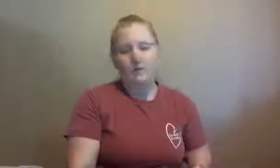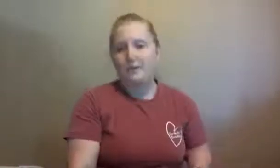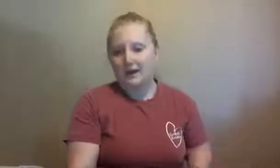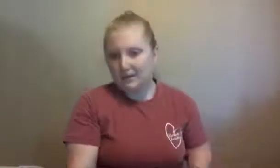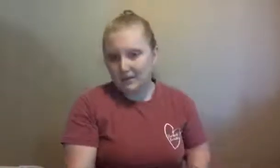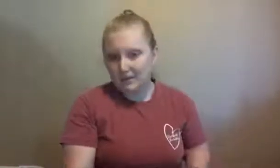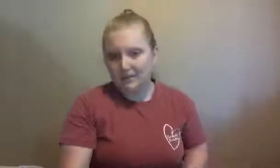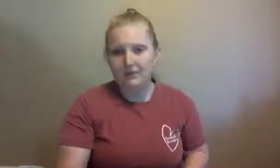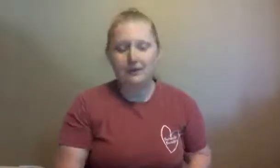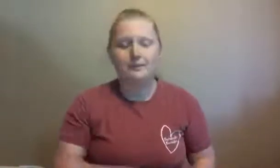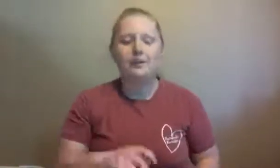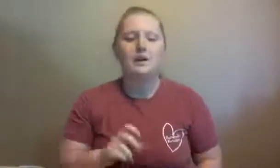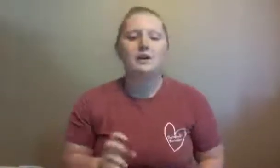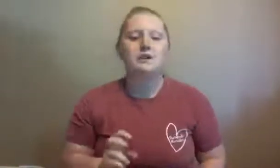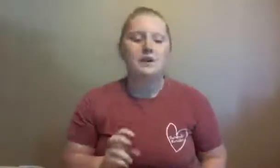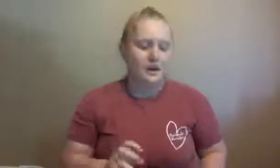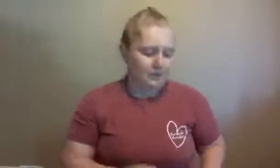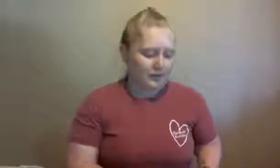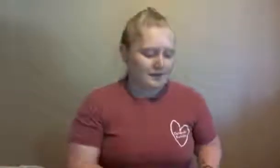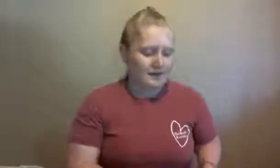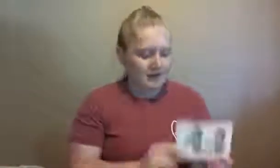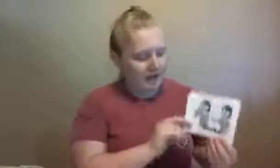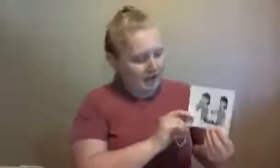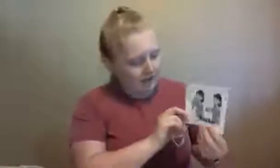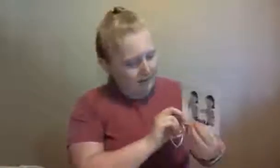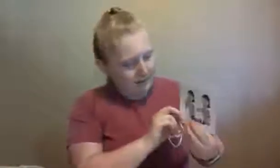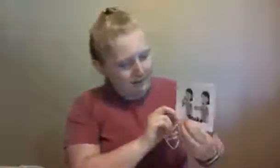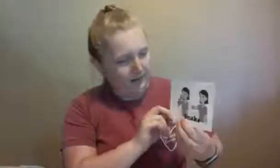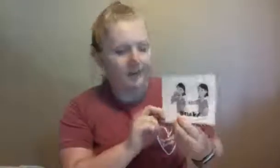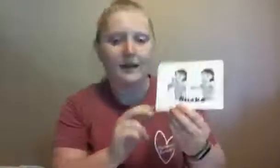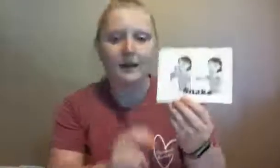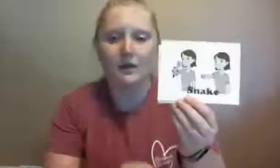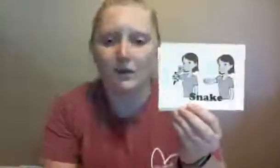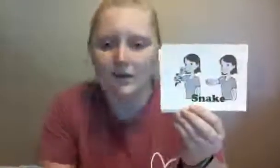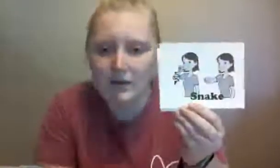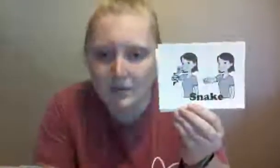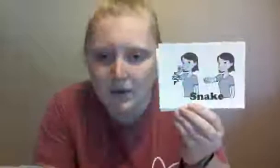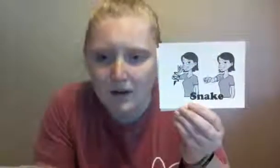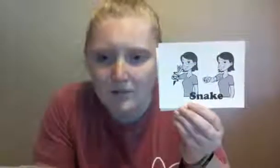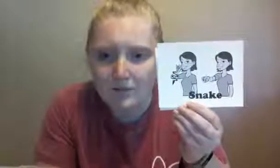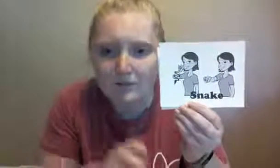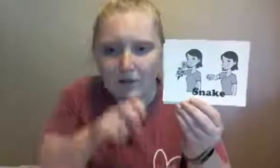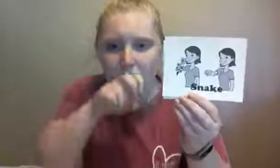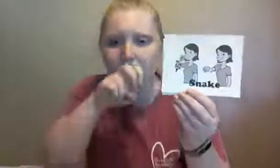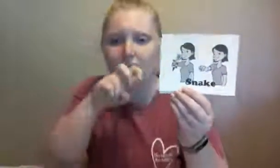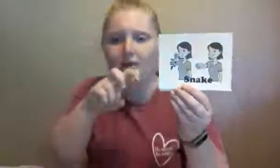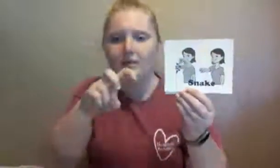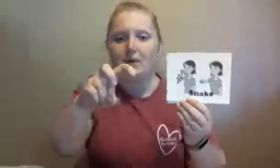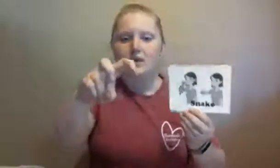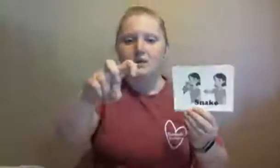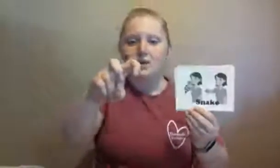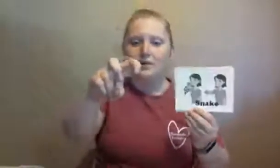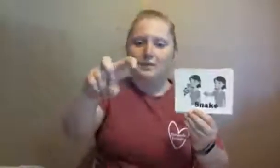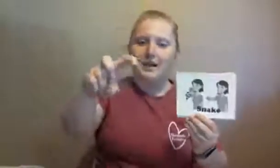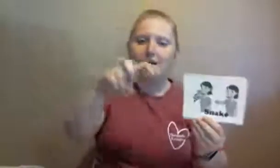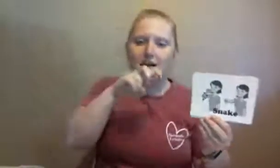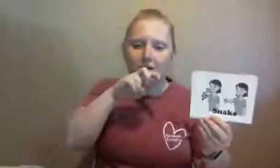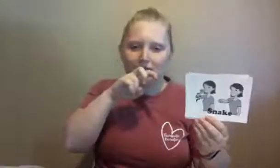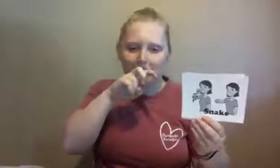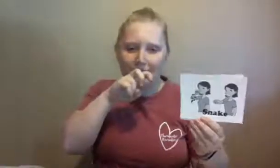but some people do. So for snake, I guess I can hold this one up while showing you. So you make like you have